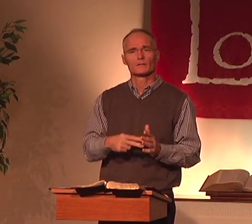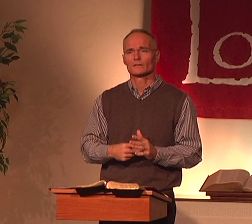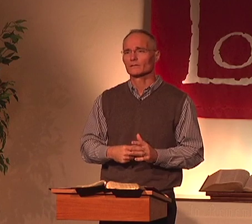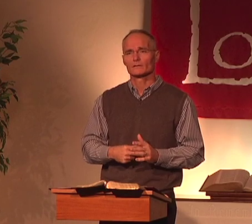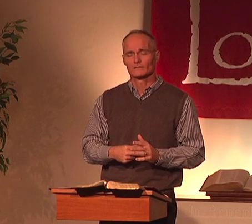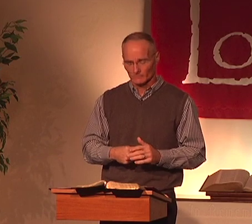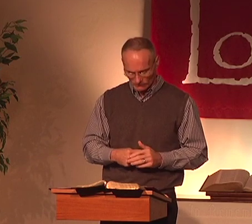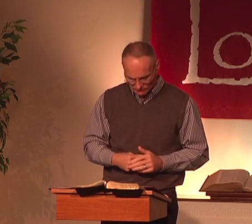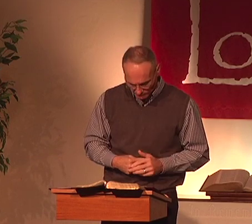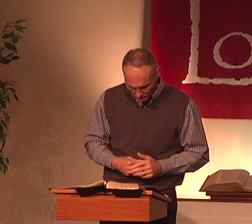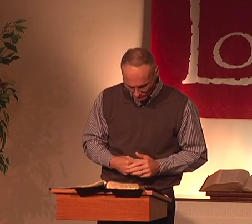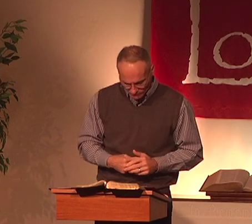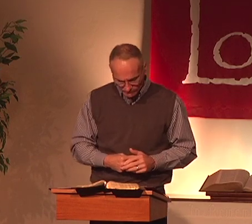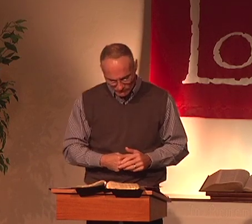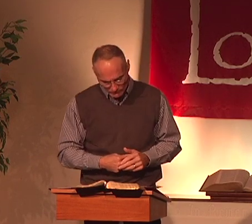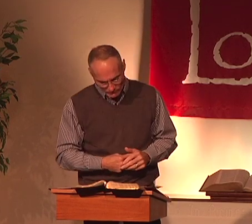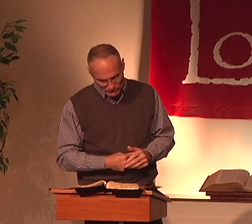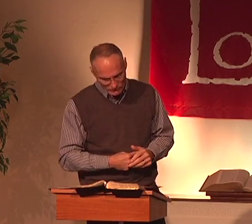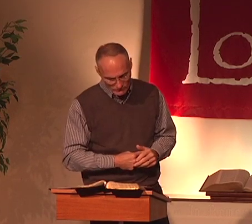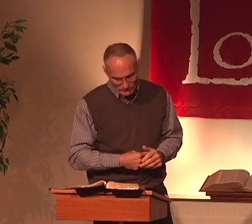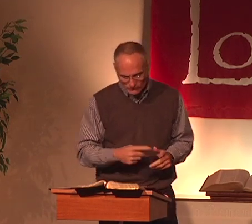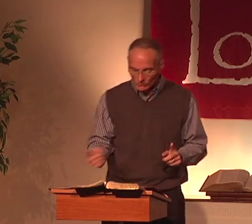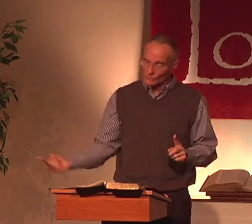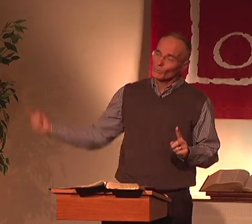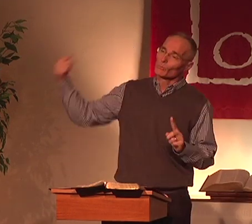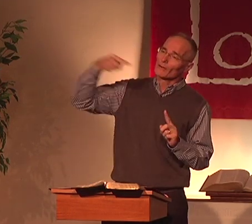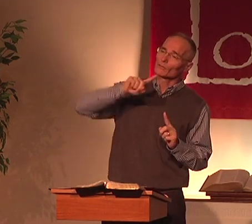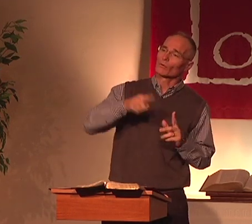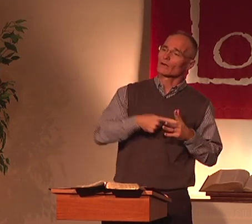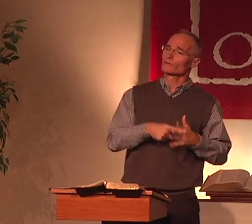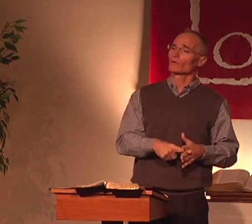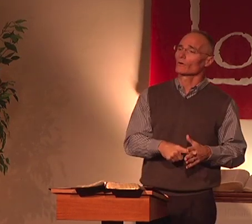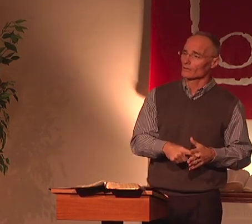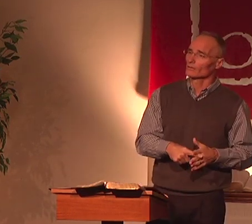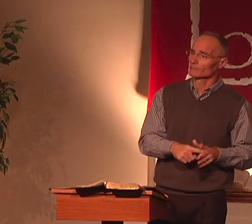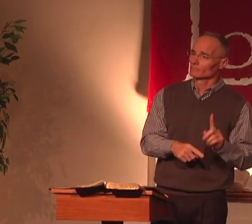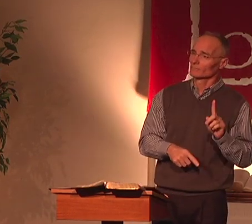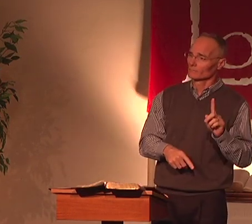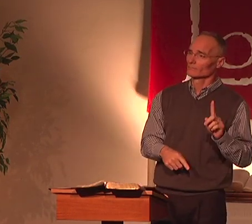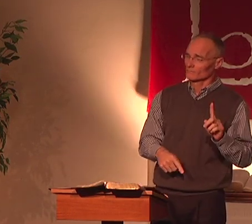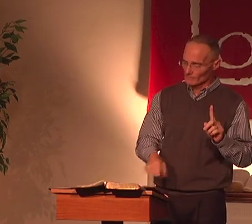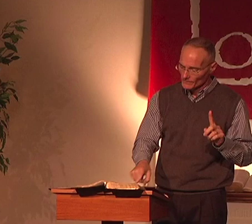Paul's saying No that's not What he means here If you go back To when I started